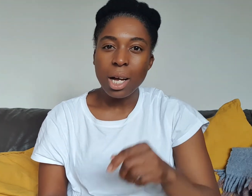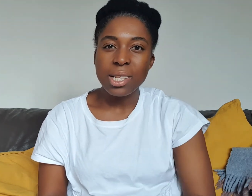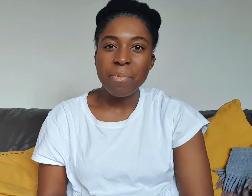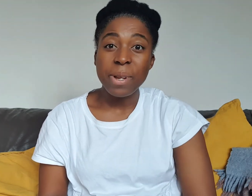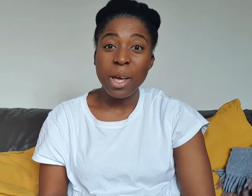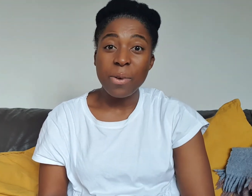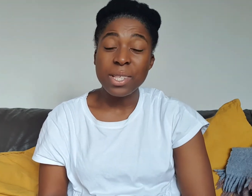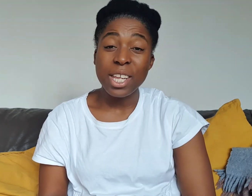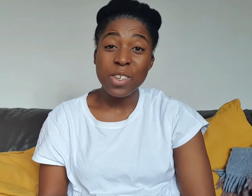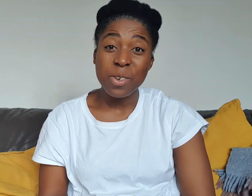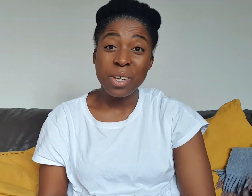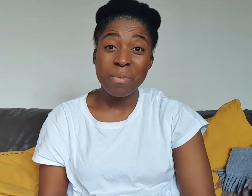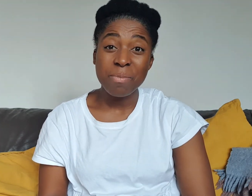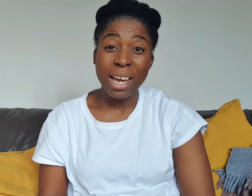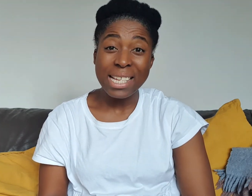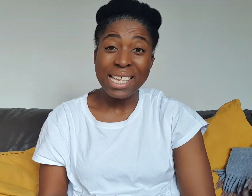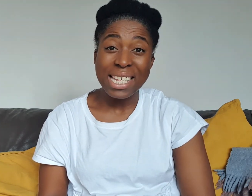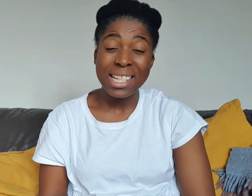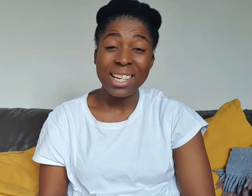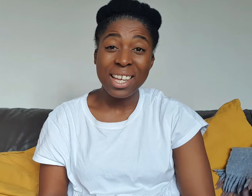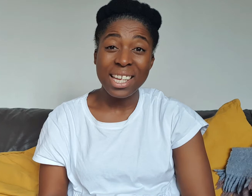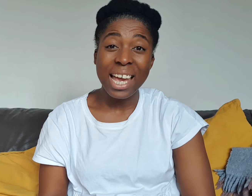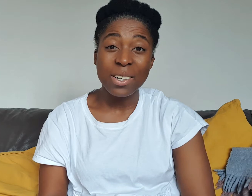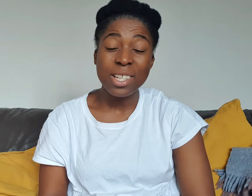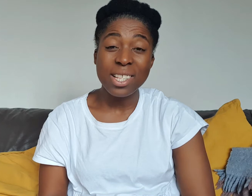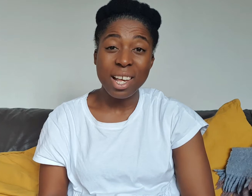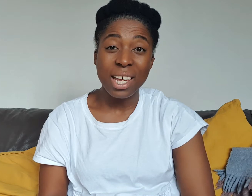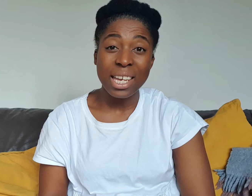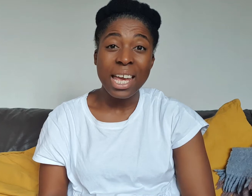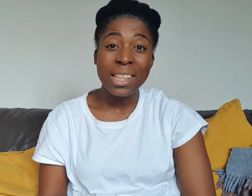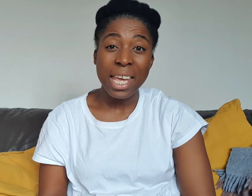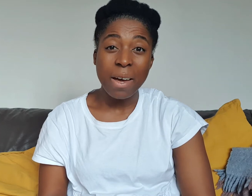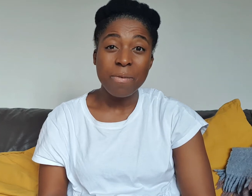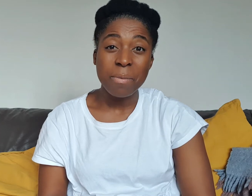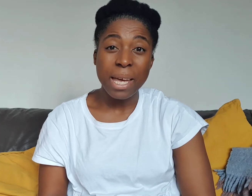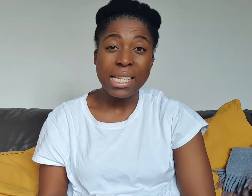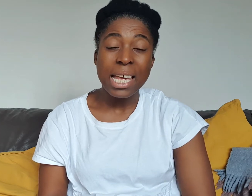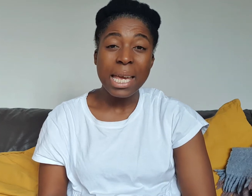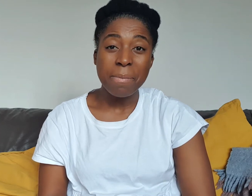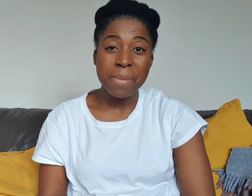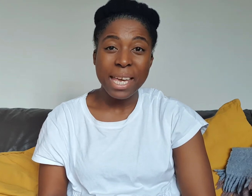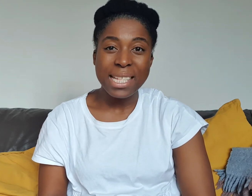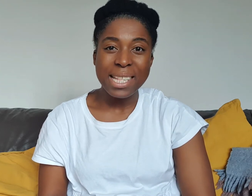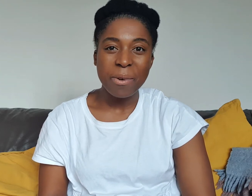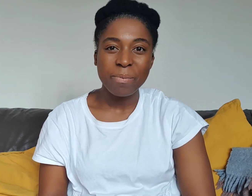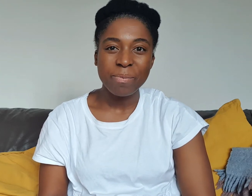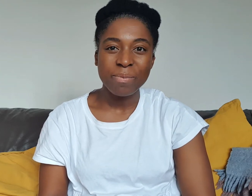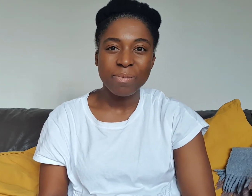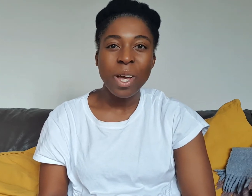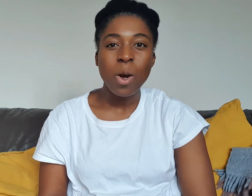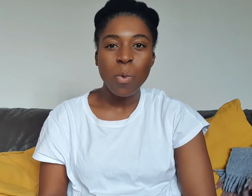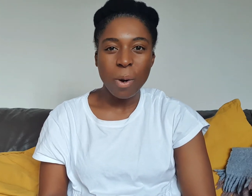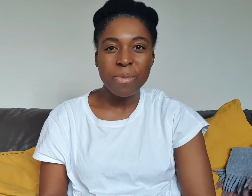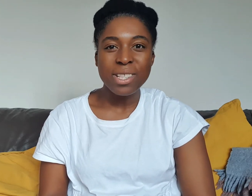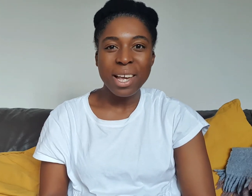up below so that you can practice and learn how to sign the alphabet in BSL. One more time.